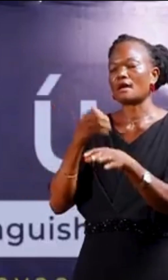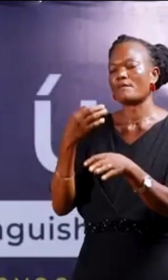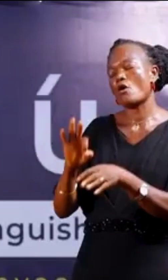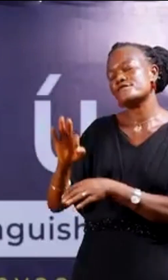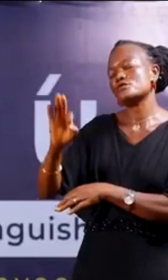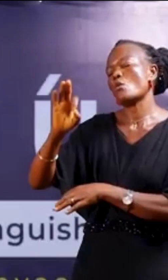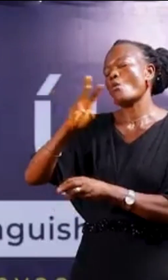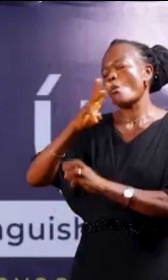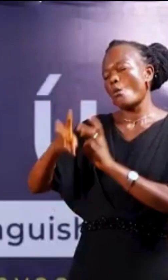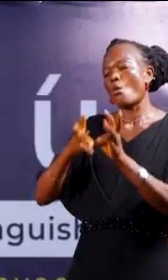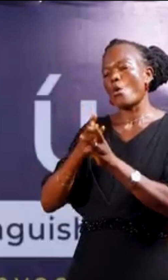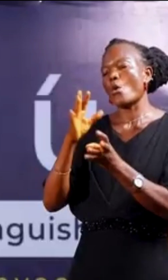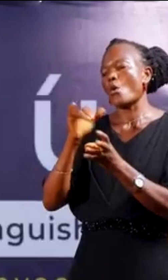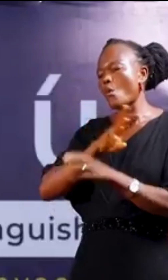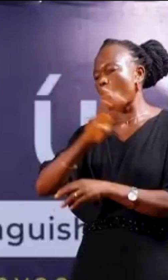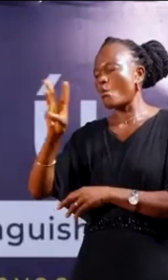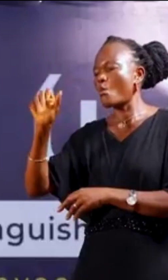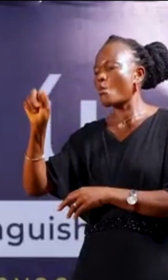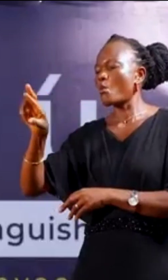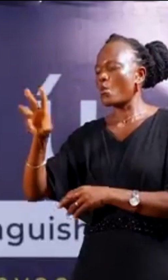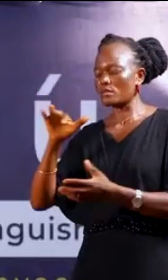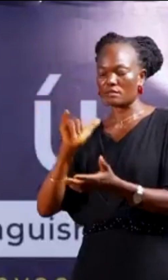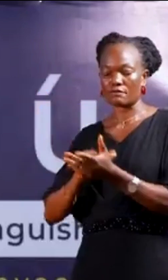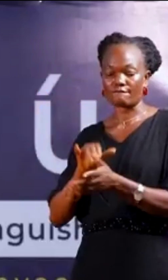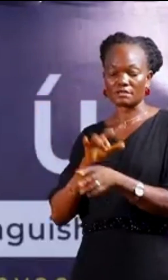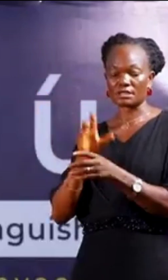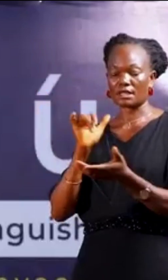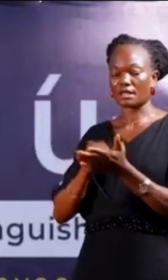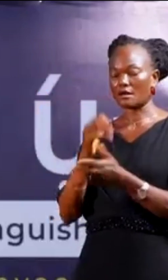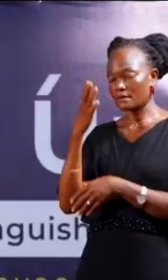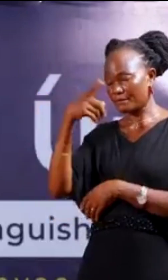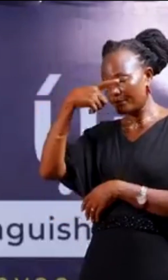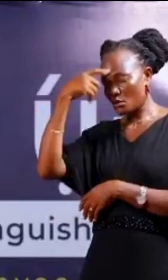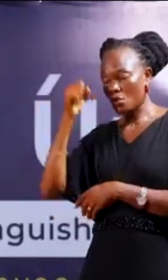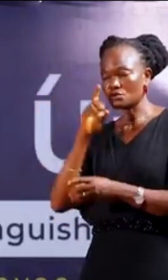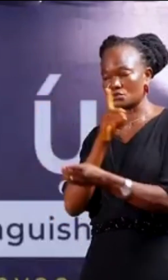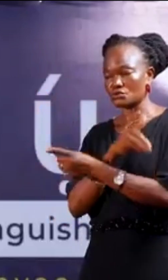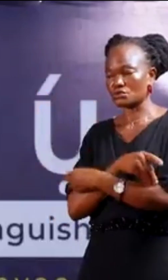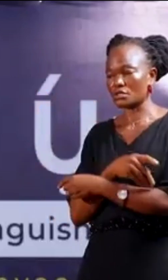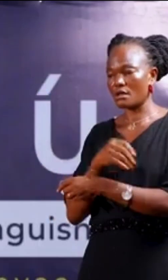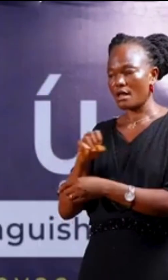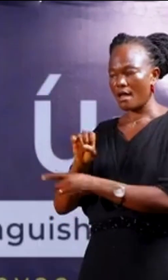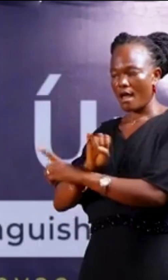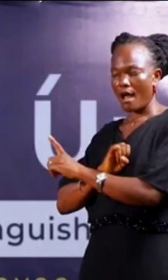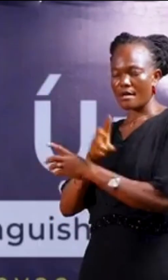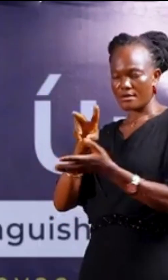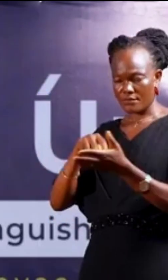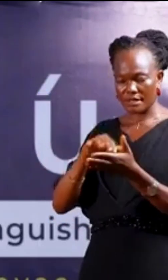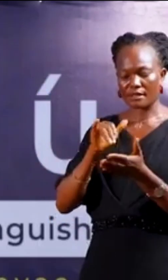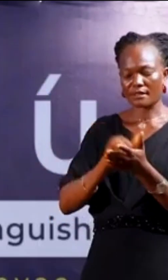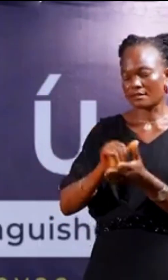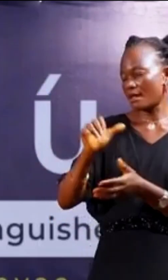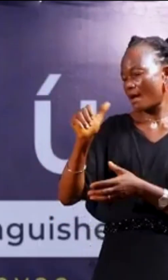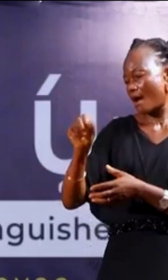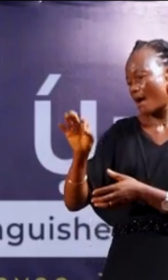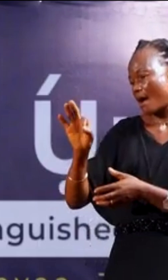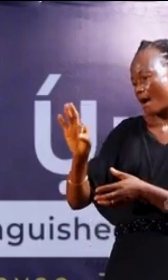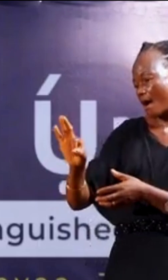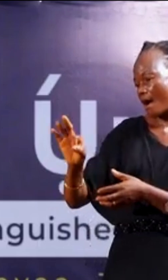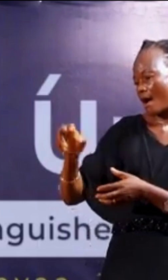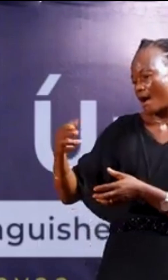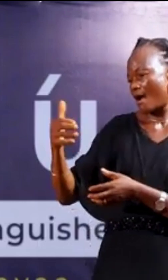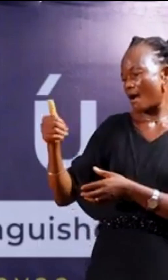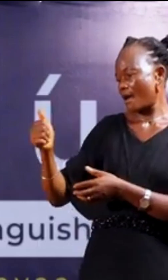Ahara Declaration. I'm emphasizing that because today I read the Ahara Declaration as a